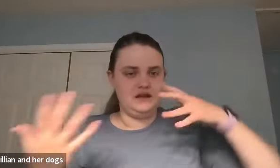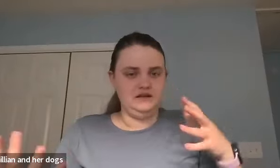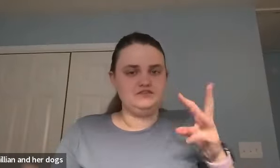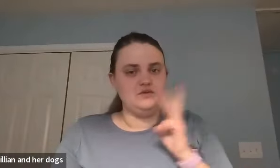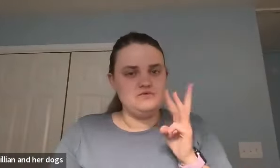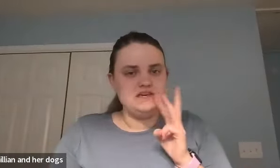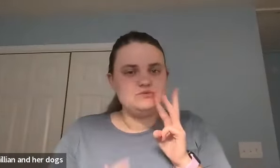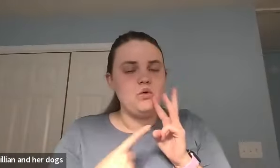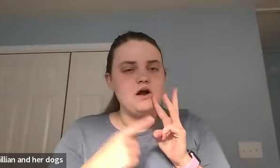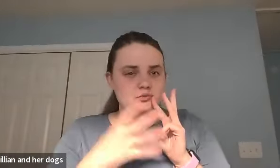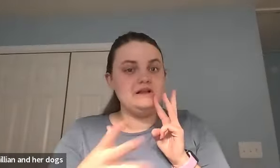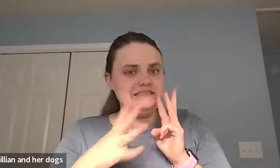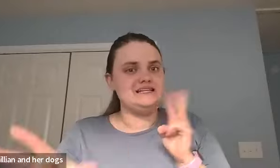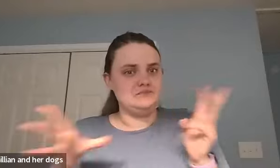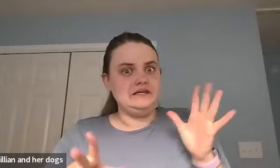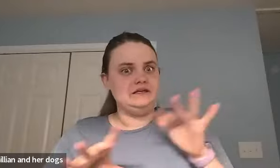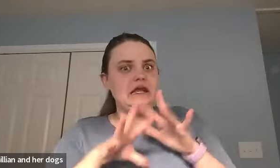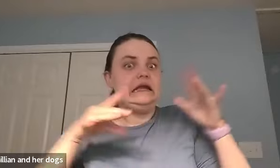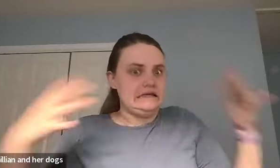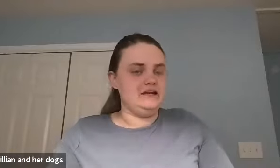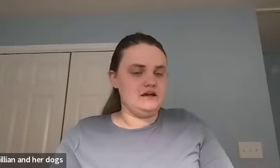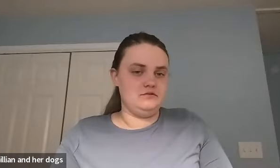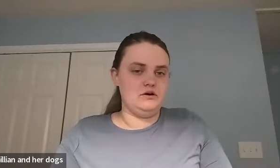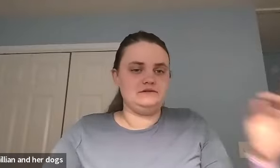of deal. So this water really does mean any kind of water.